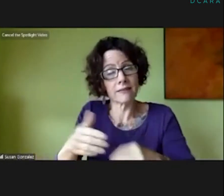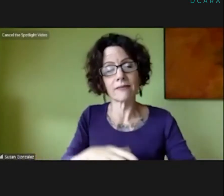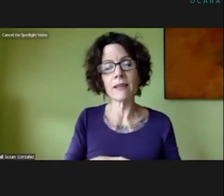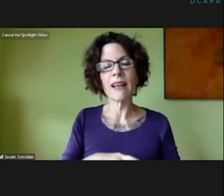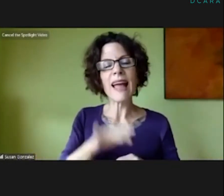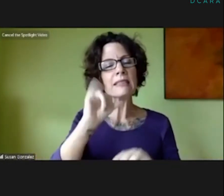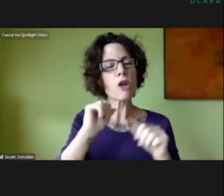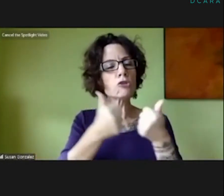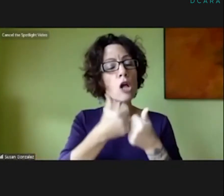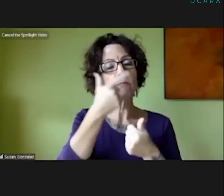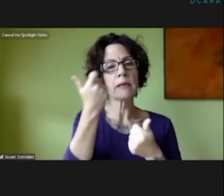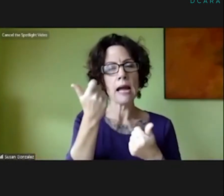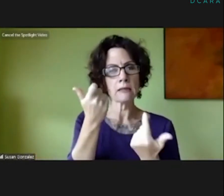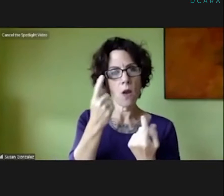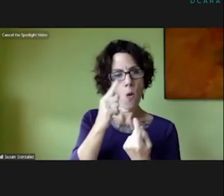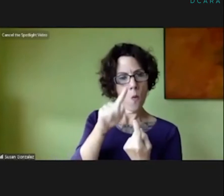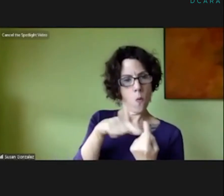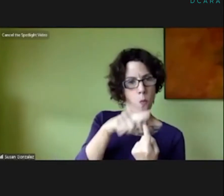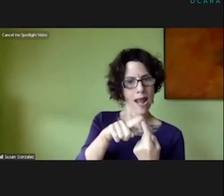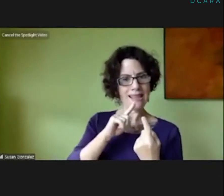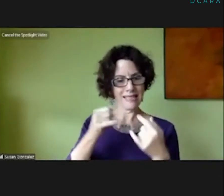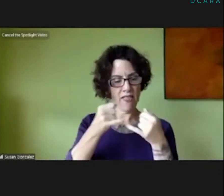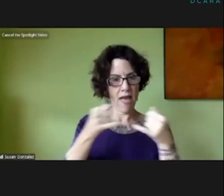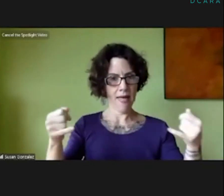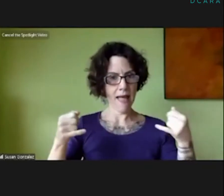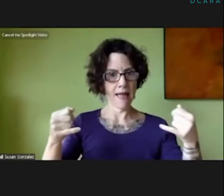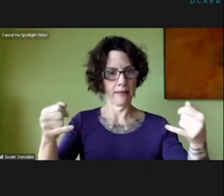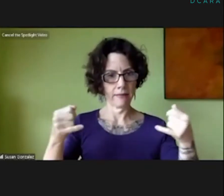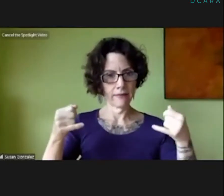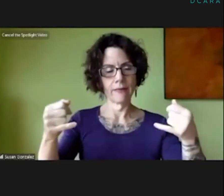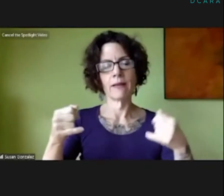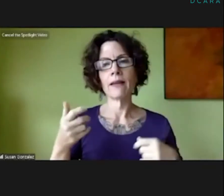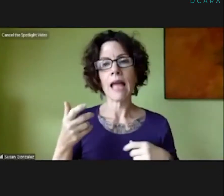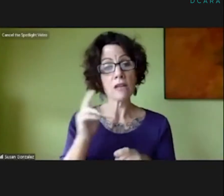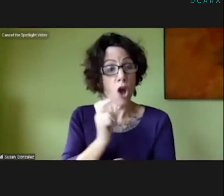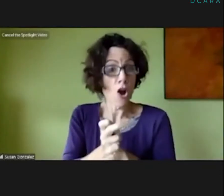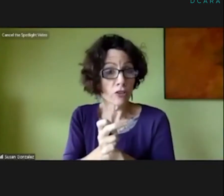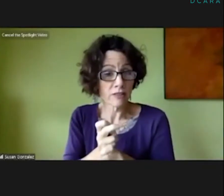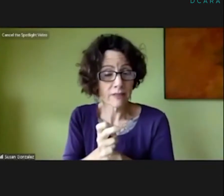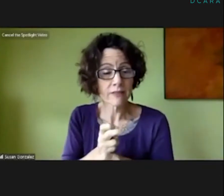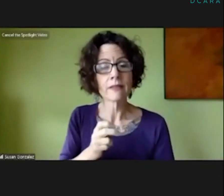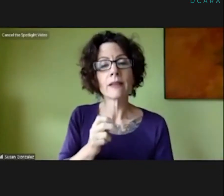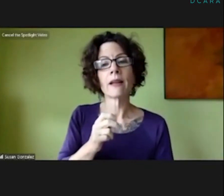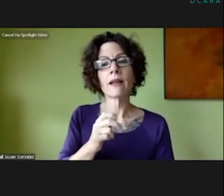process. It is a challenge because it's a fine line, and it's hard,